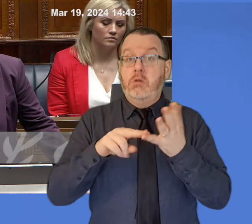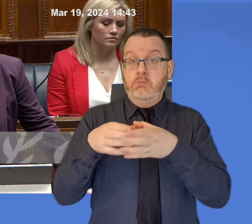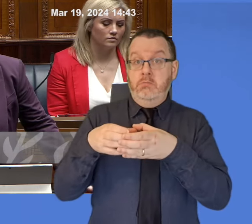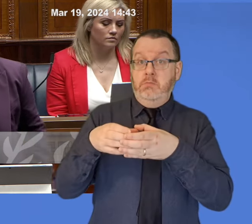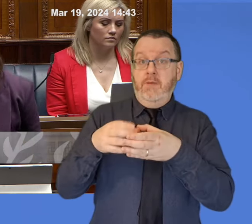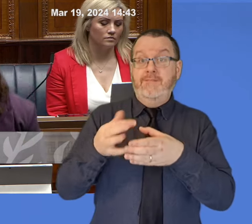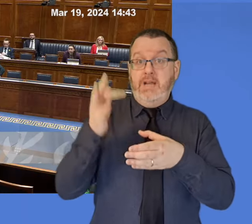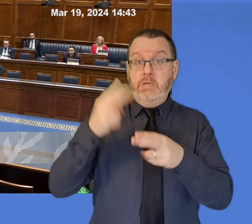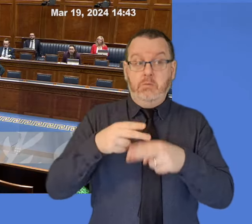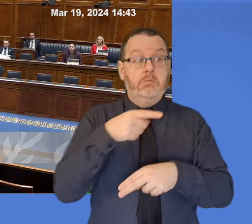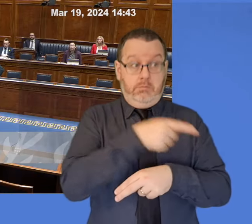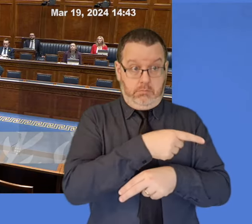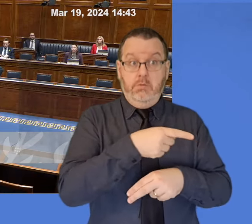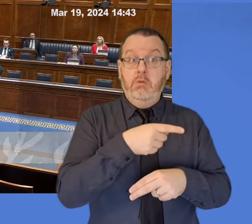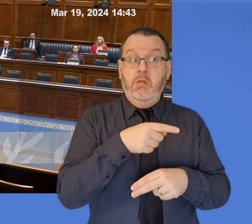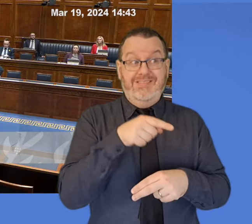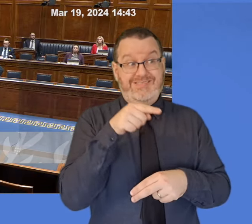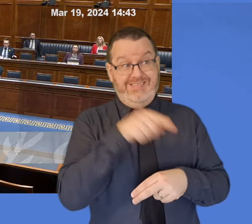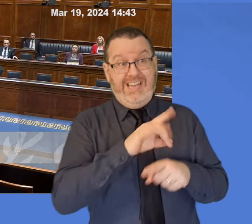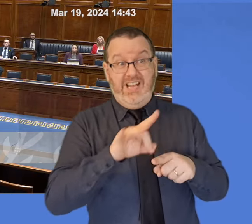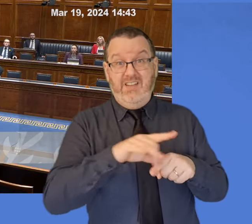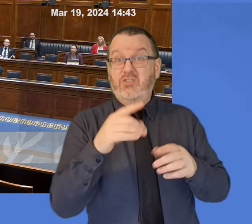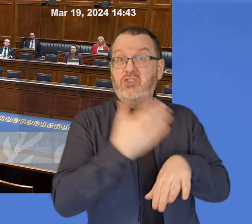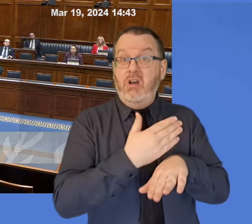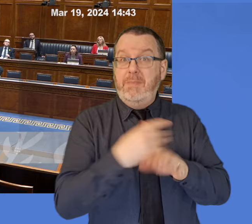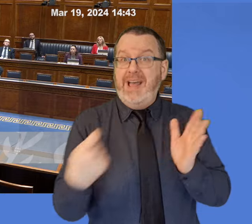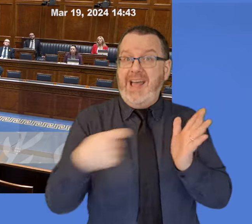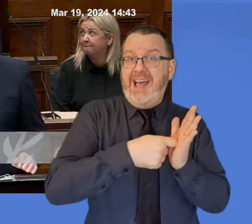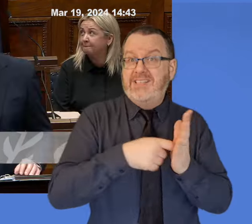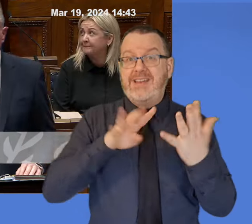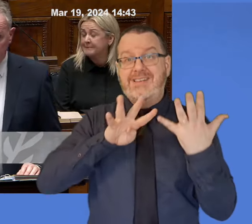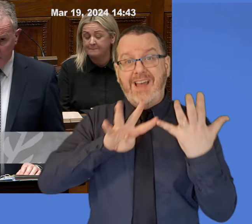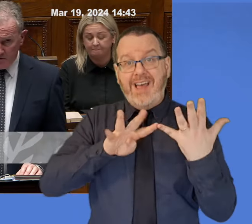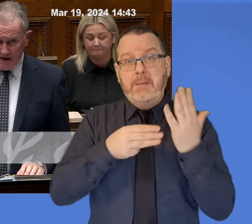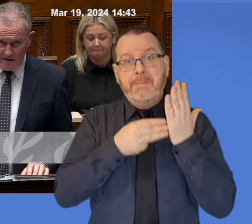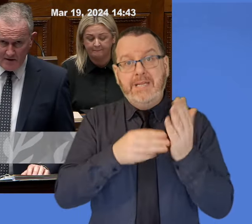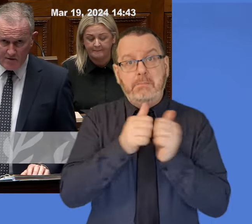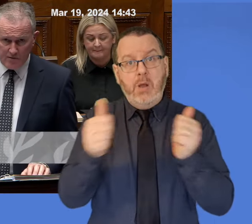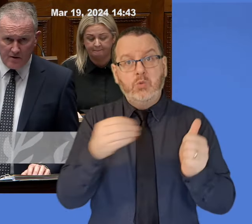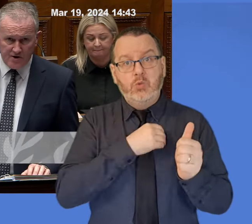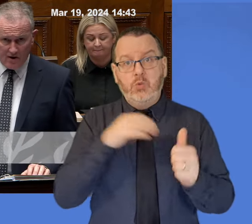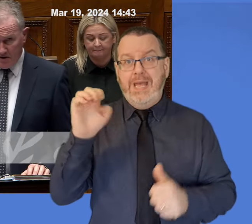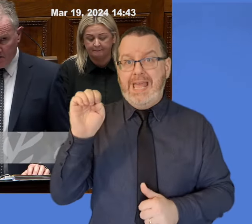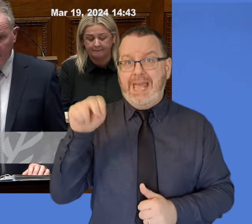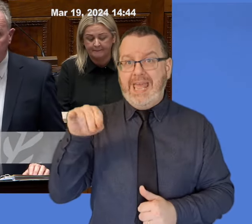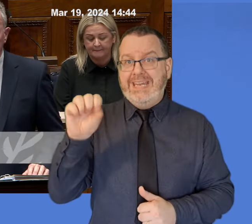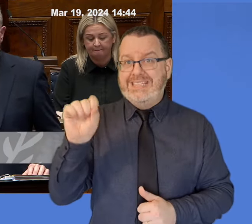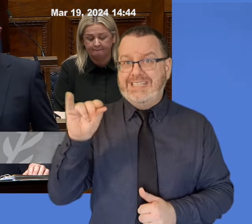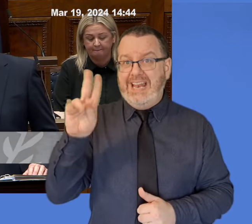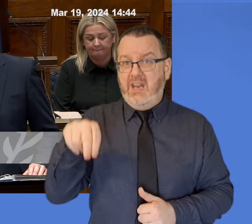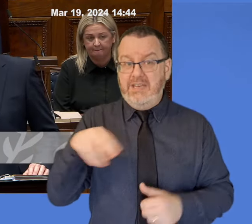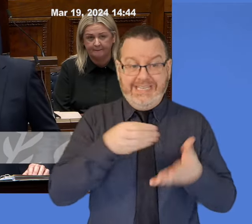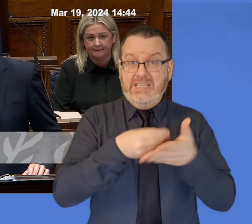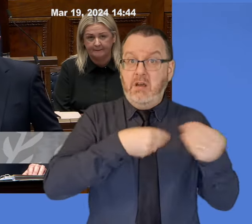jobs create. Minister. I would hope that the company is as clear as possible and that we don't add to uncertainty and undoubtedly